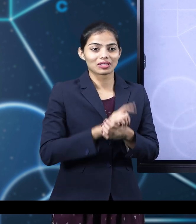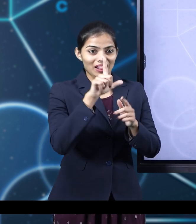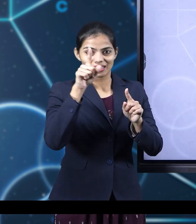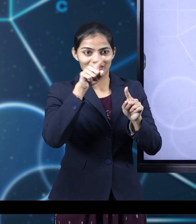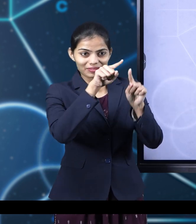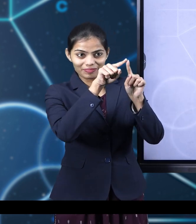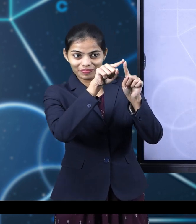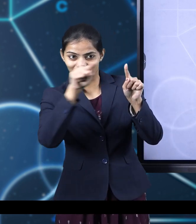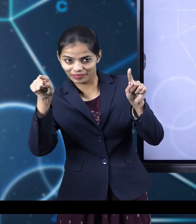length,